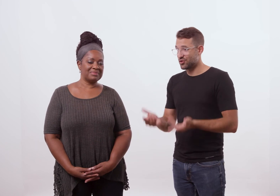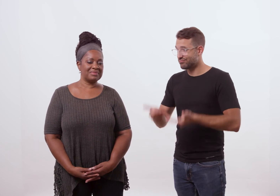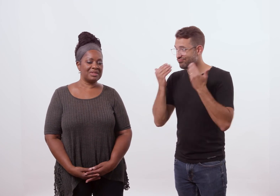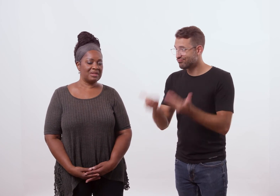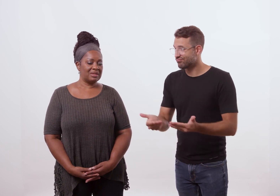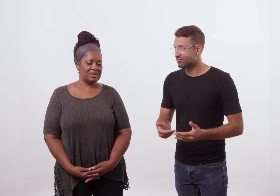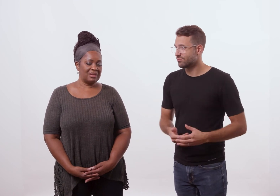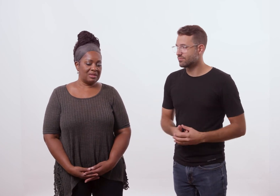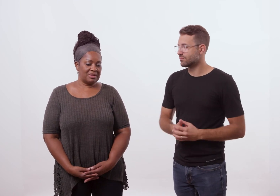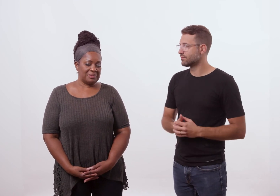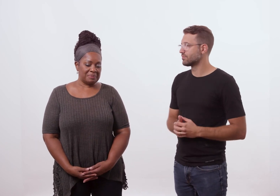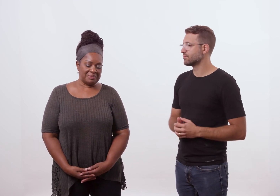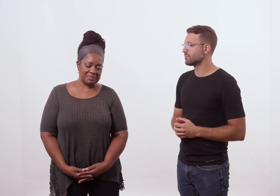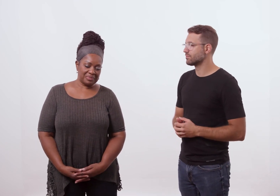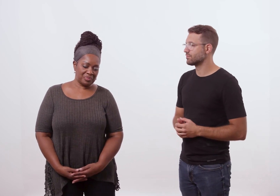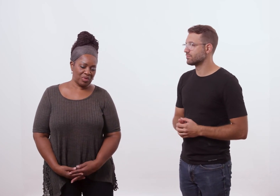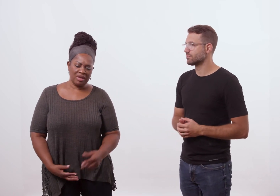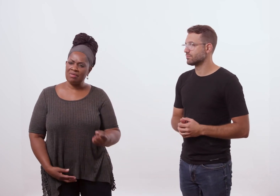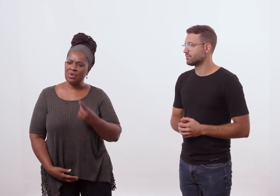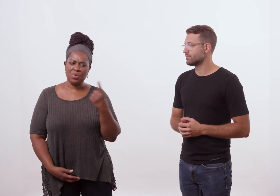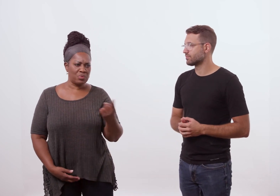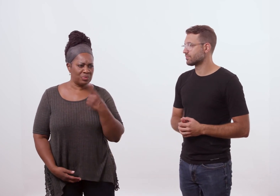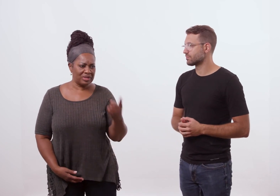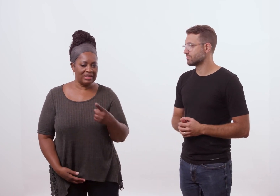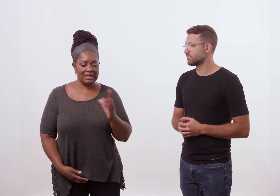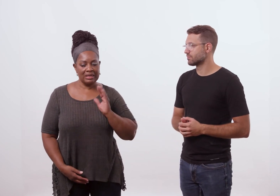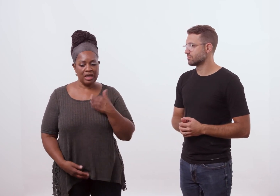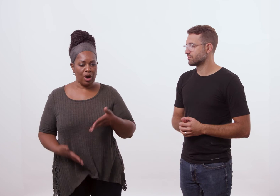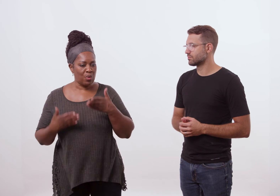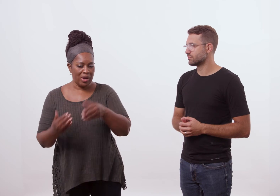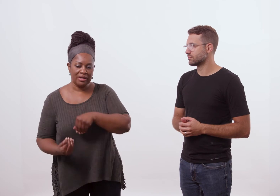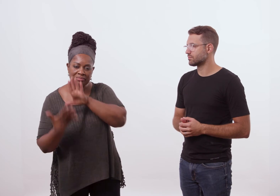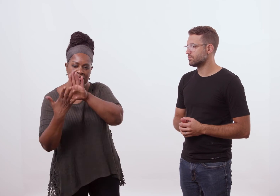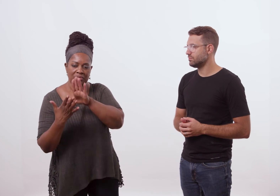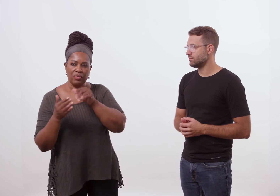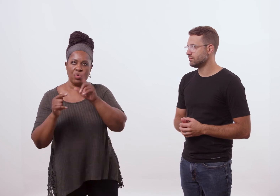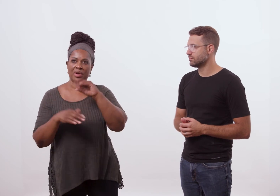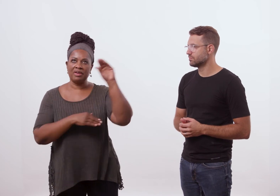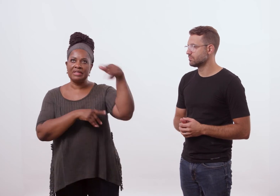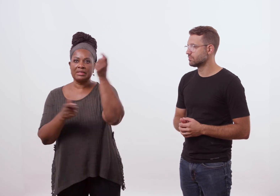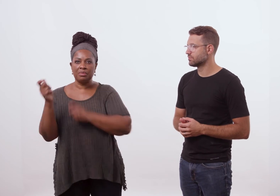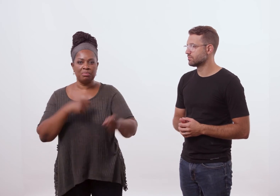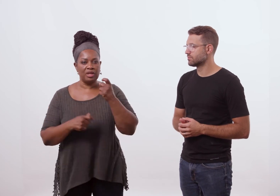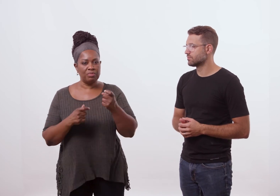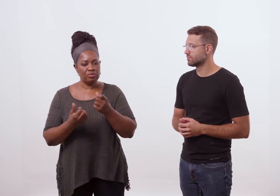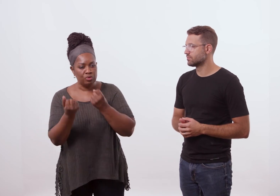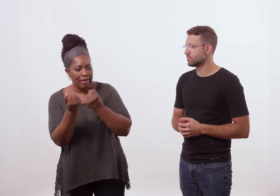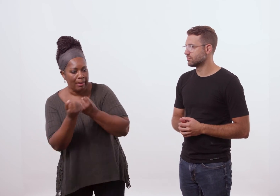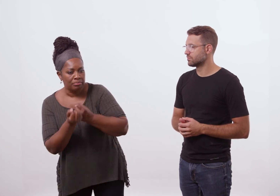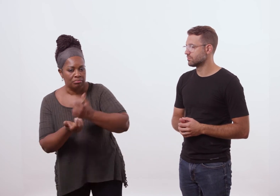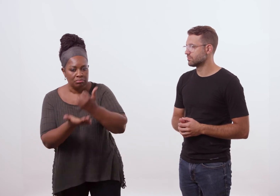I help all who need healing, Wolfrider. It is our way. The way of the Sun Folk. The way